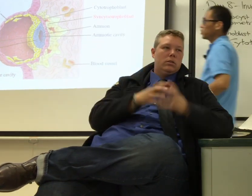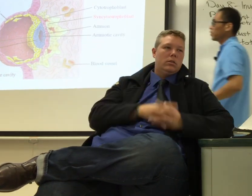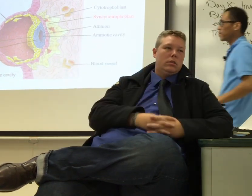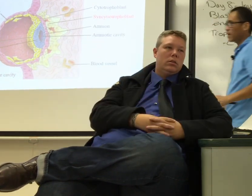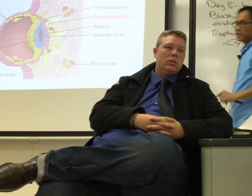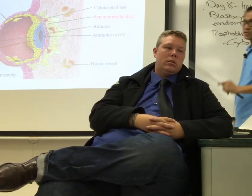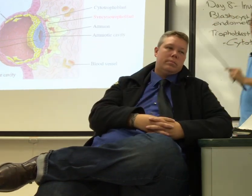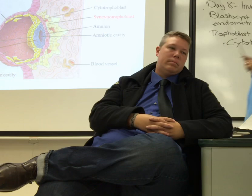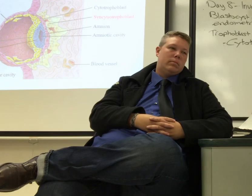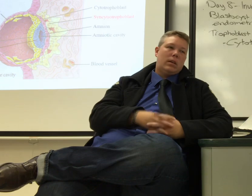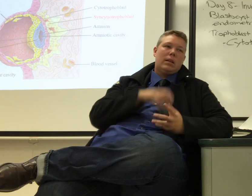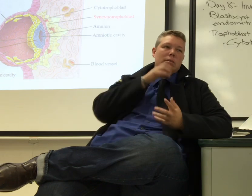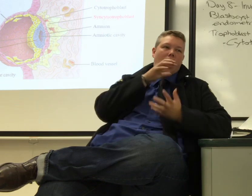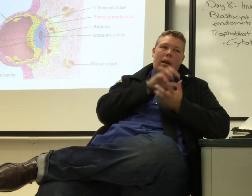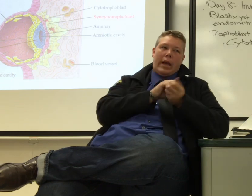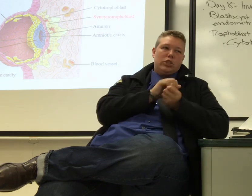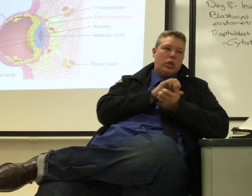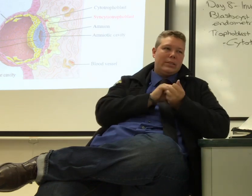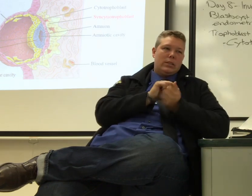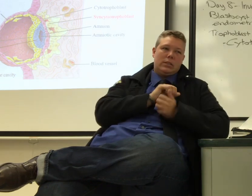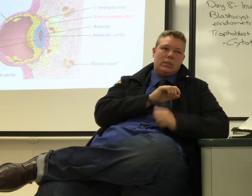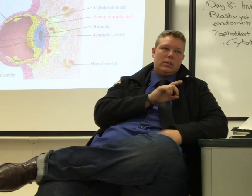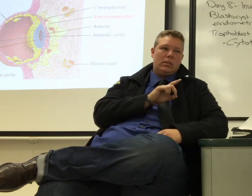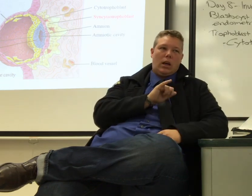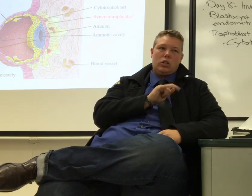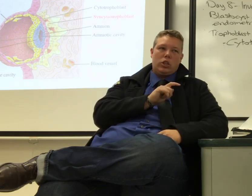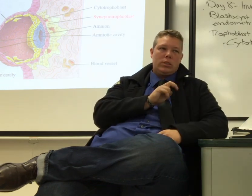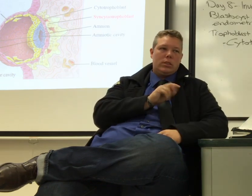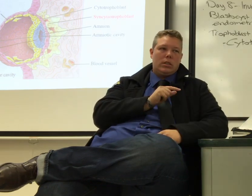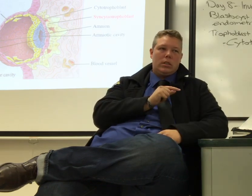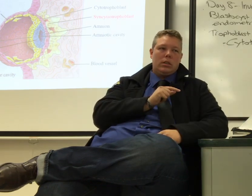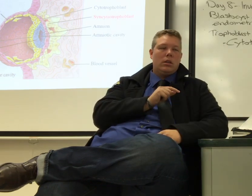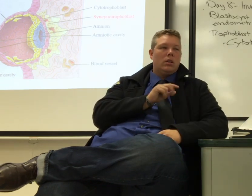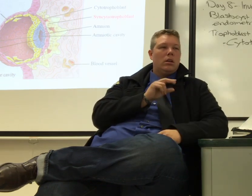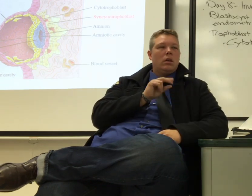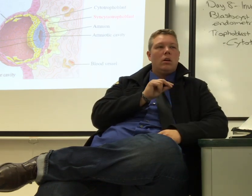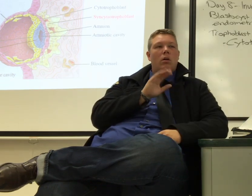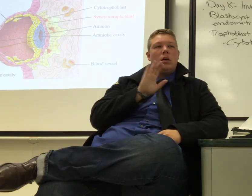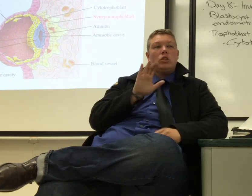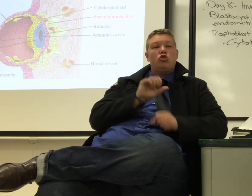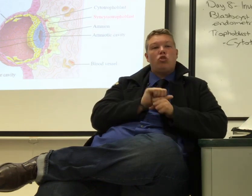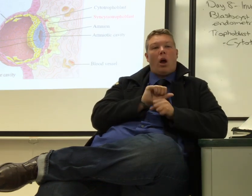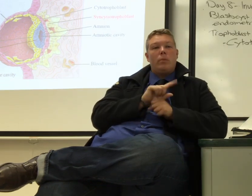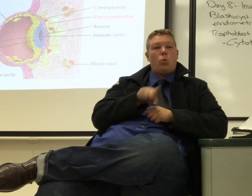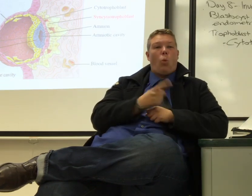It's not doing the digestion part though. Its job is just to